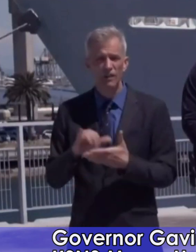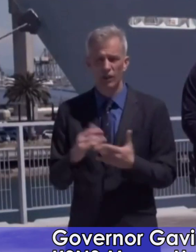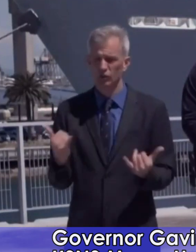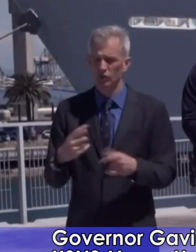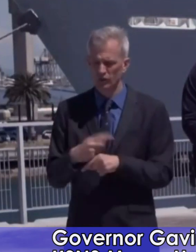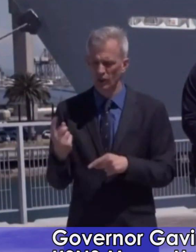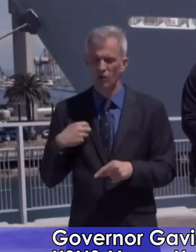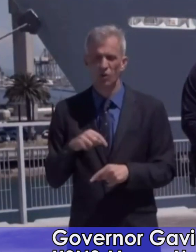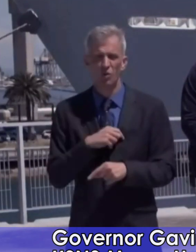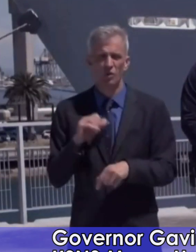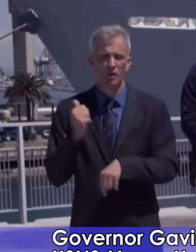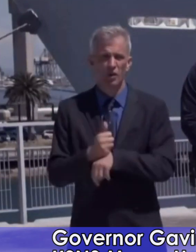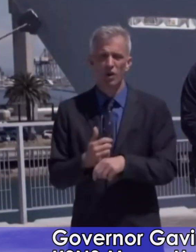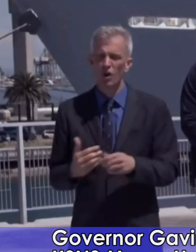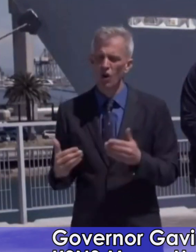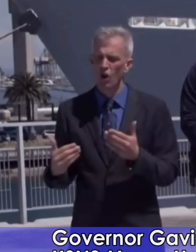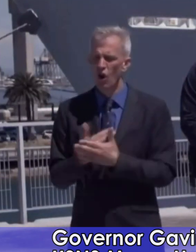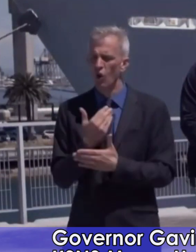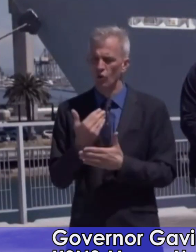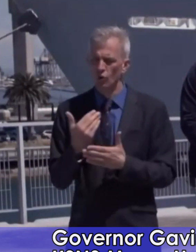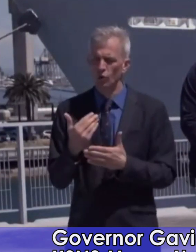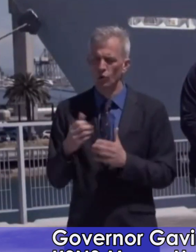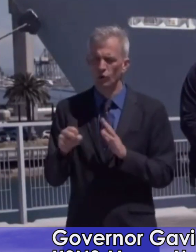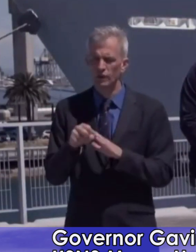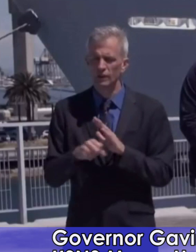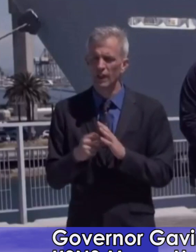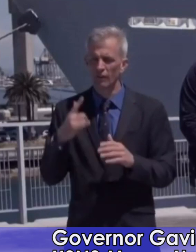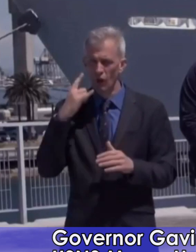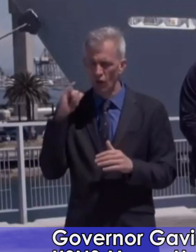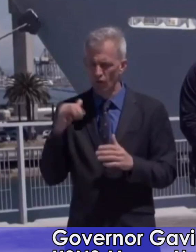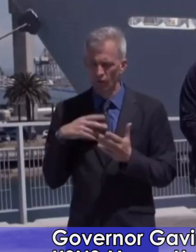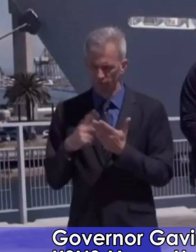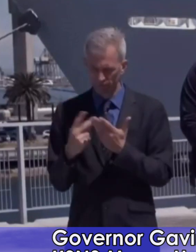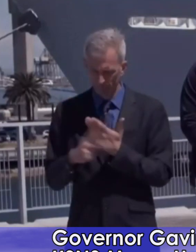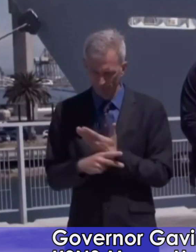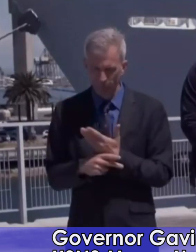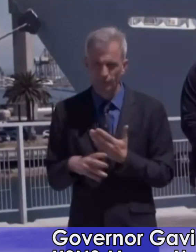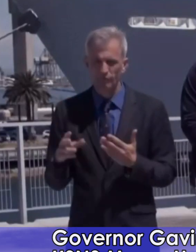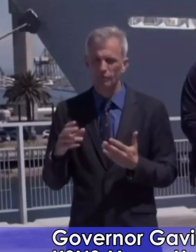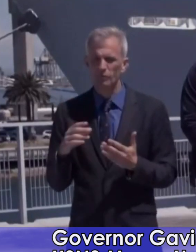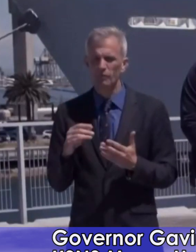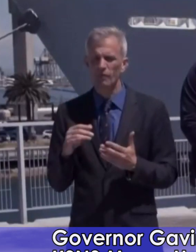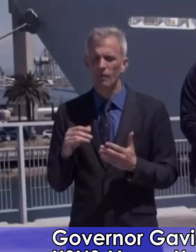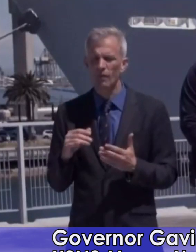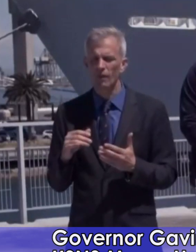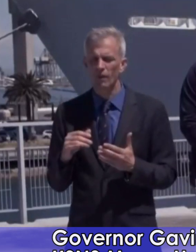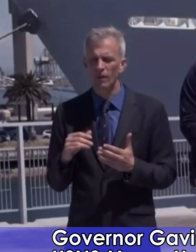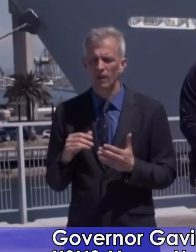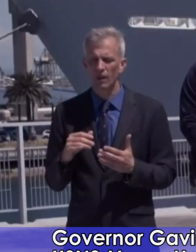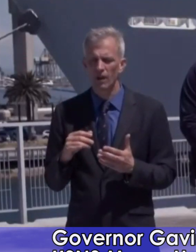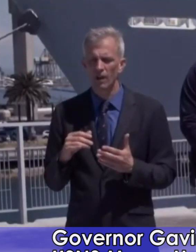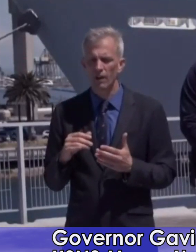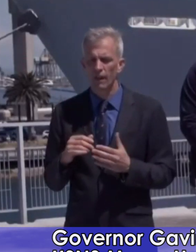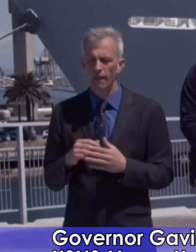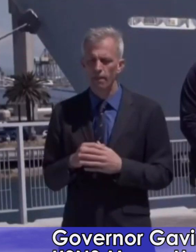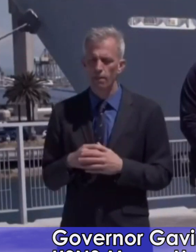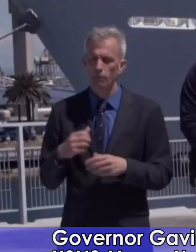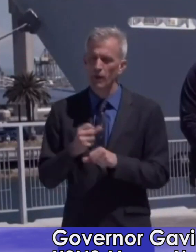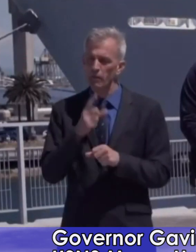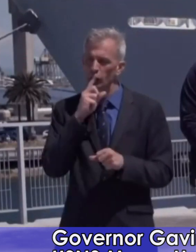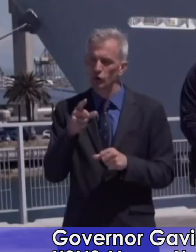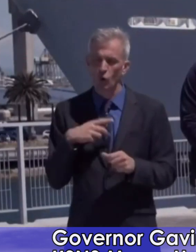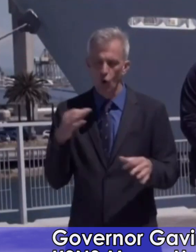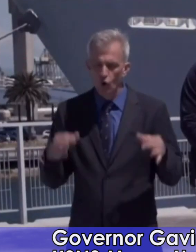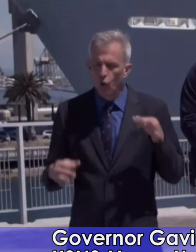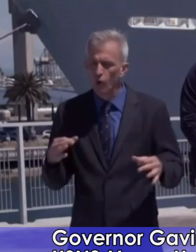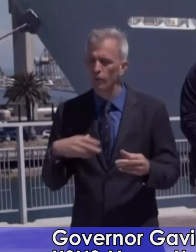just established a new overlay for the state of California that denies the capacity for enforcement, court proceedings